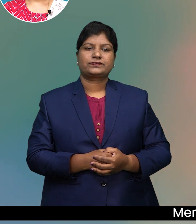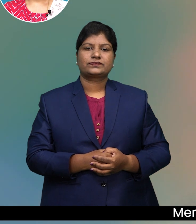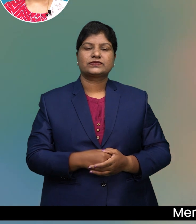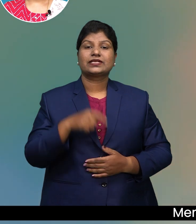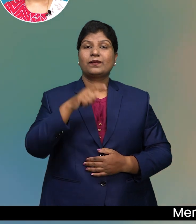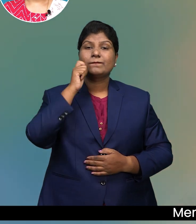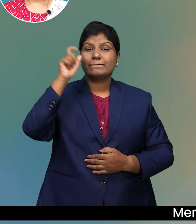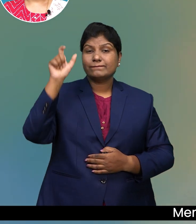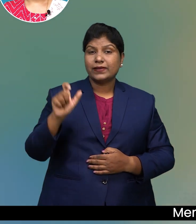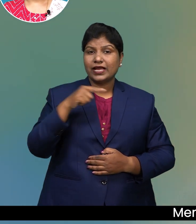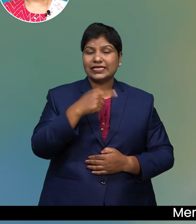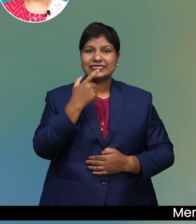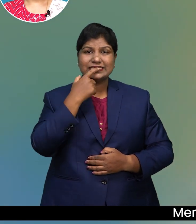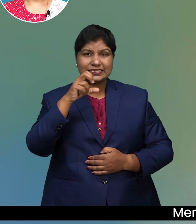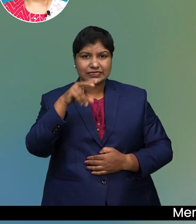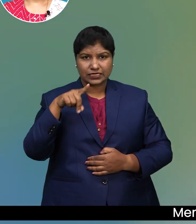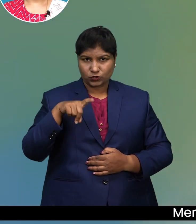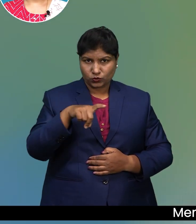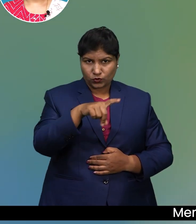Men produce sperm